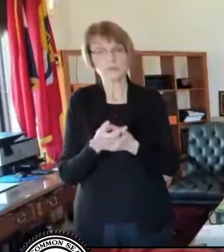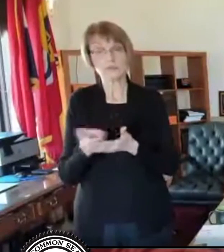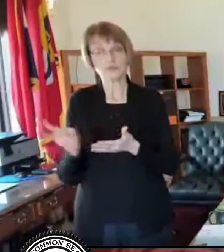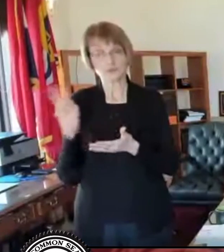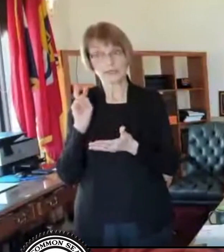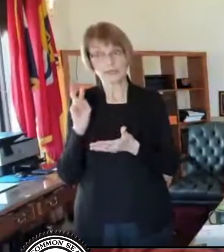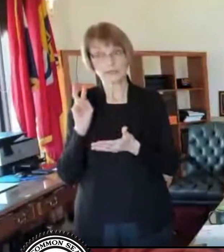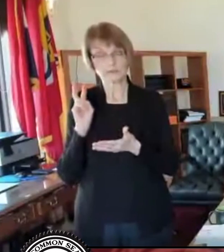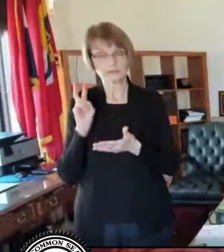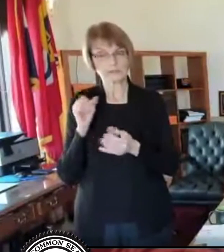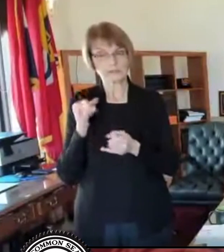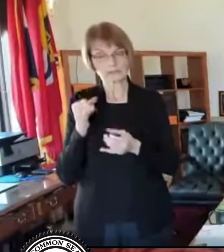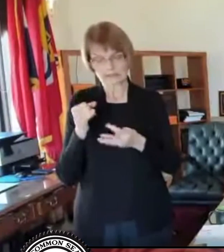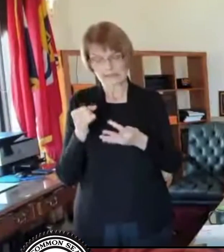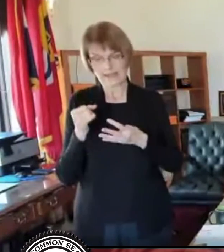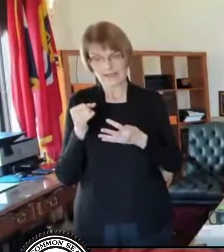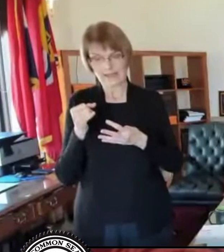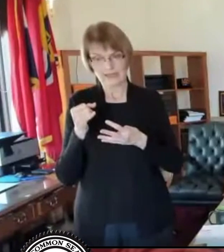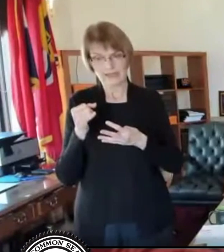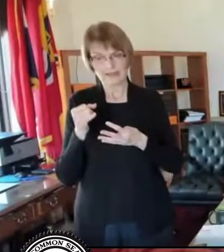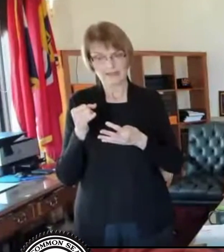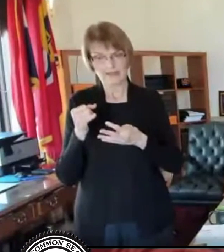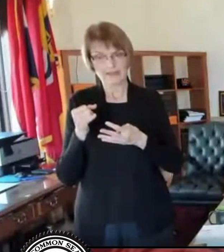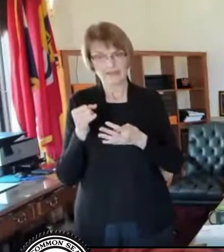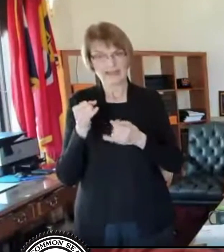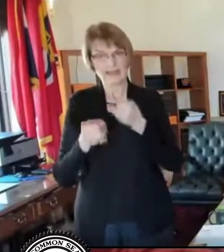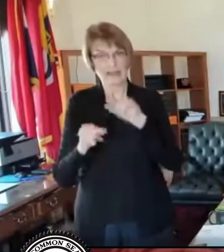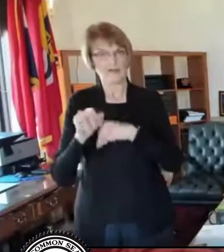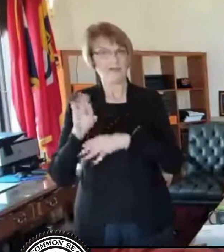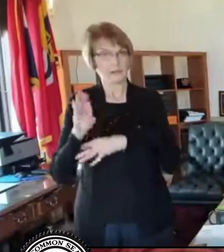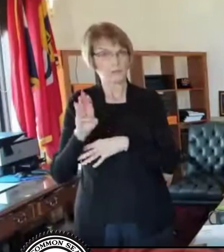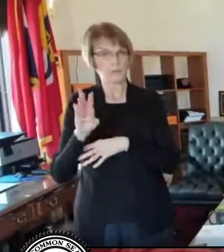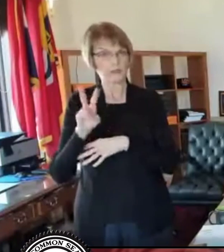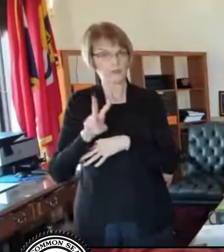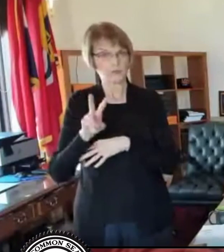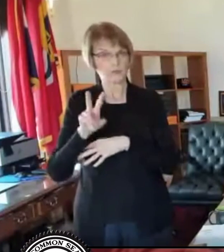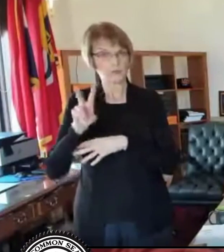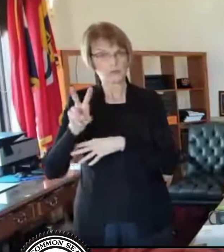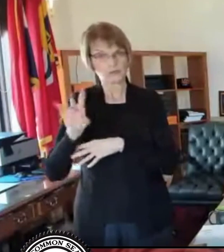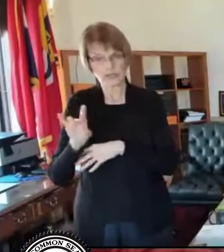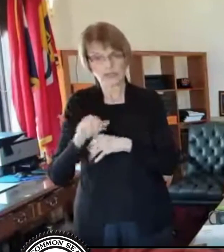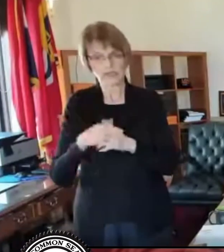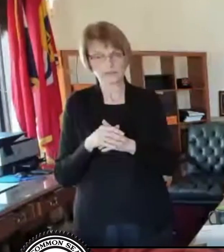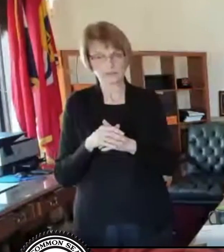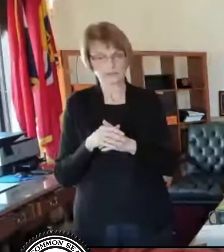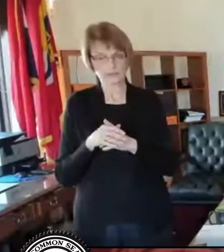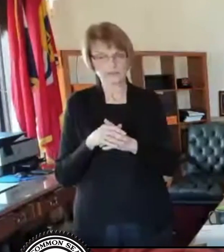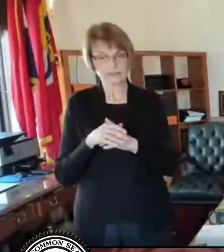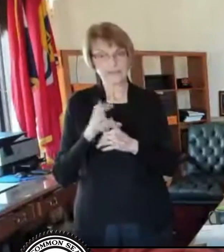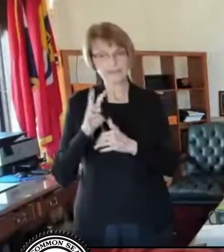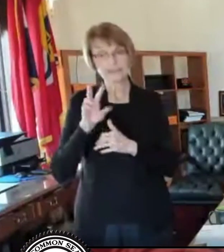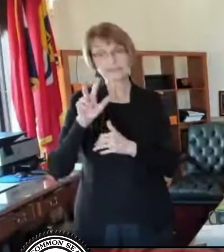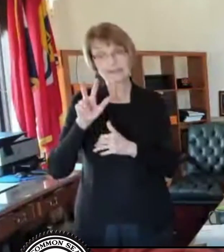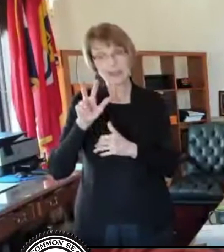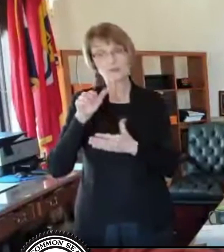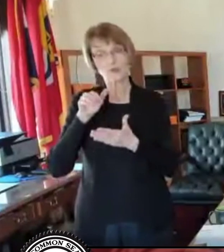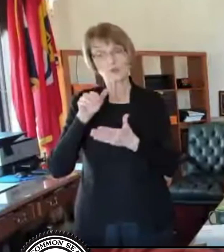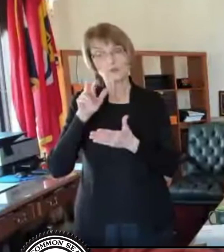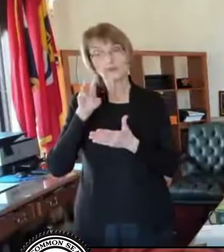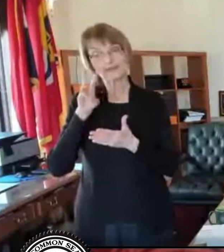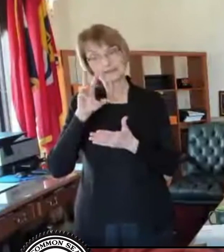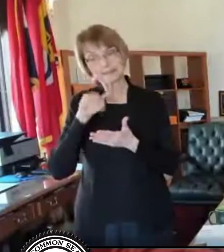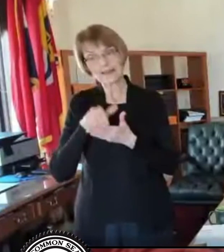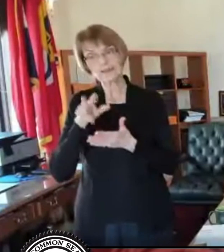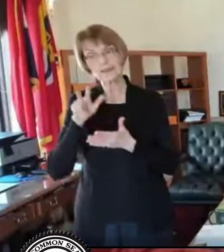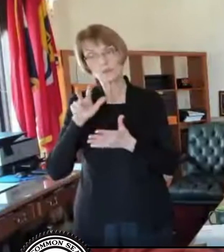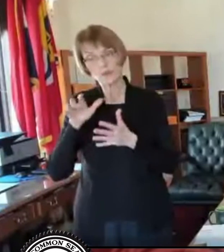ending 2/28, the city had got results back on 6,300 people who were tested. The week